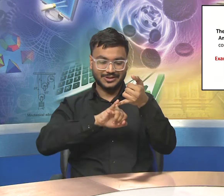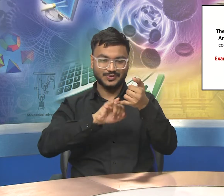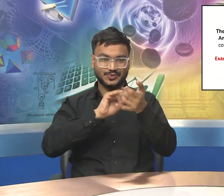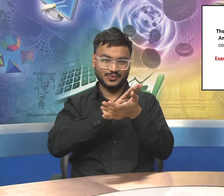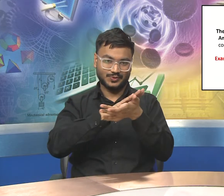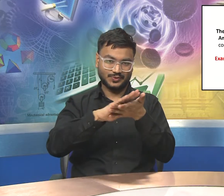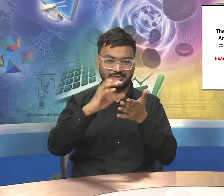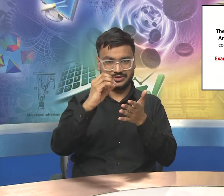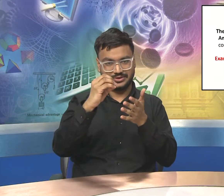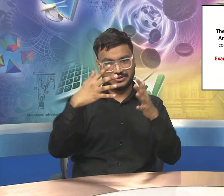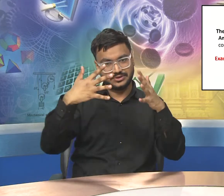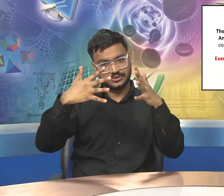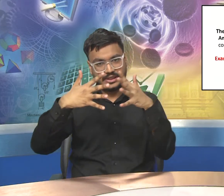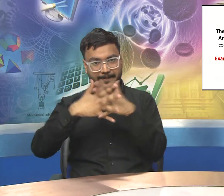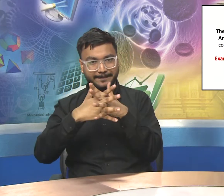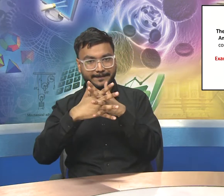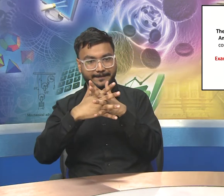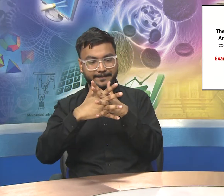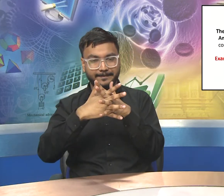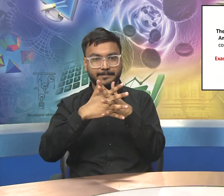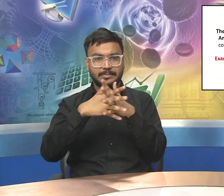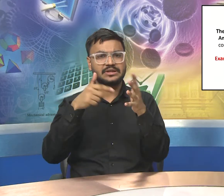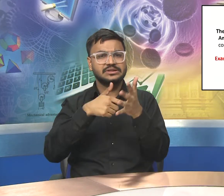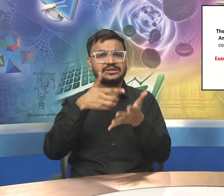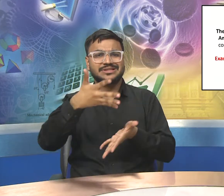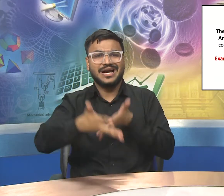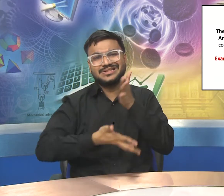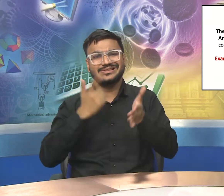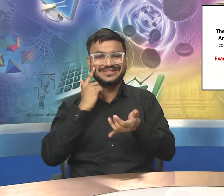For example, the sign of show.